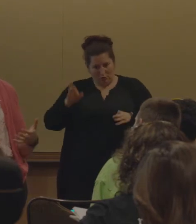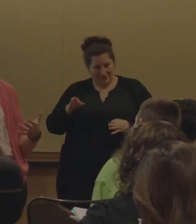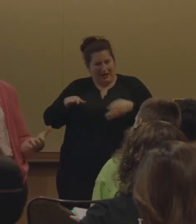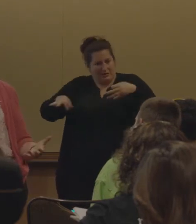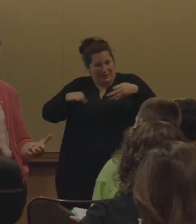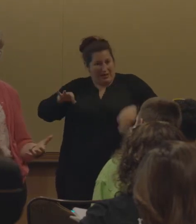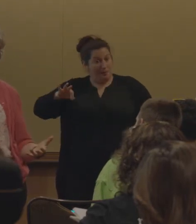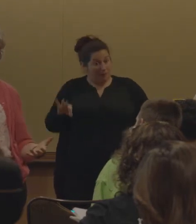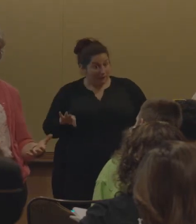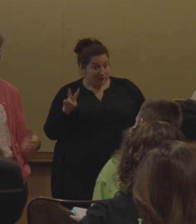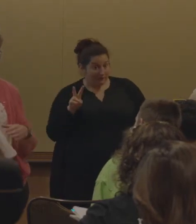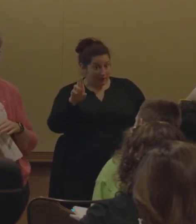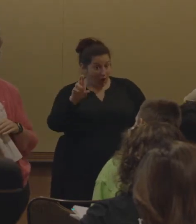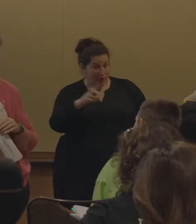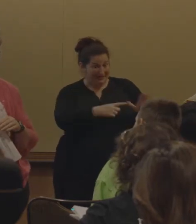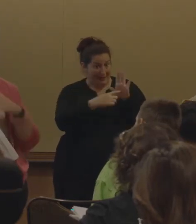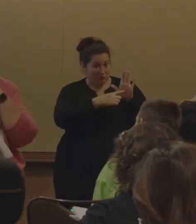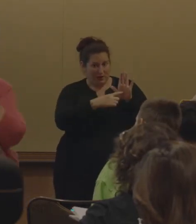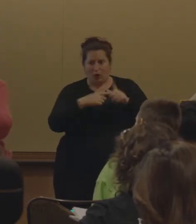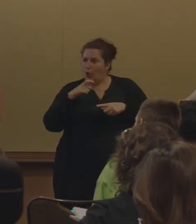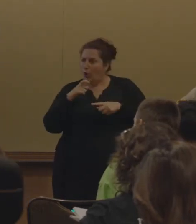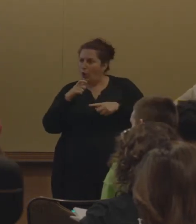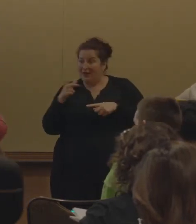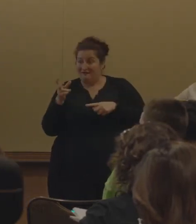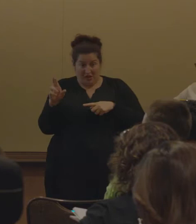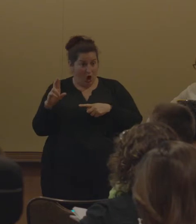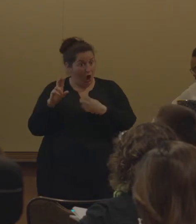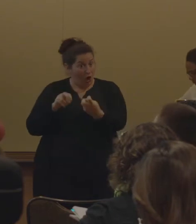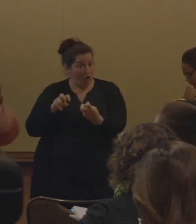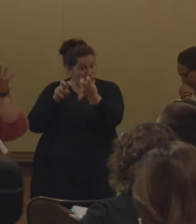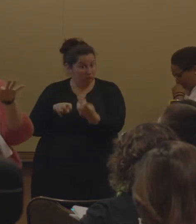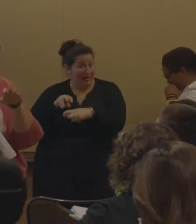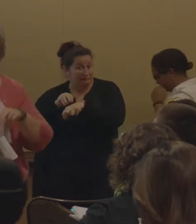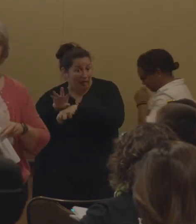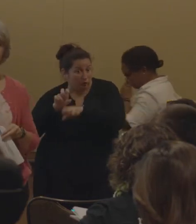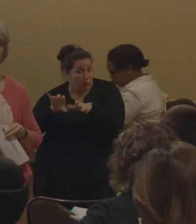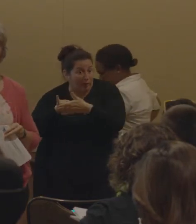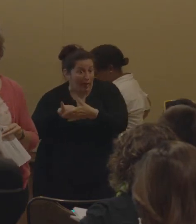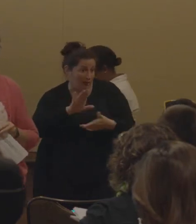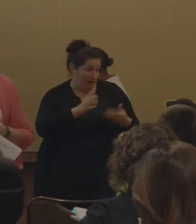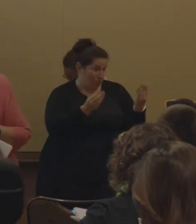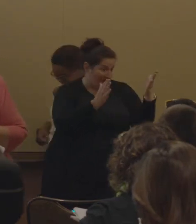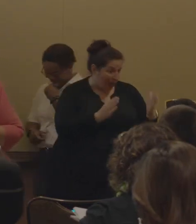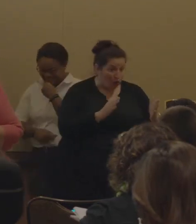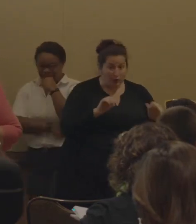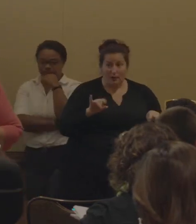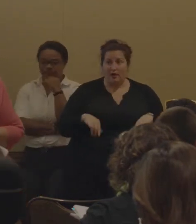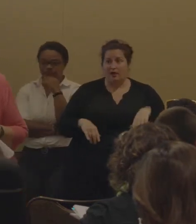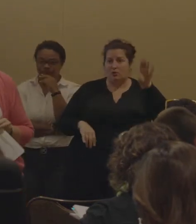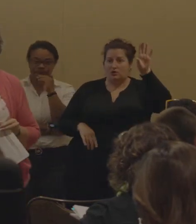benefits, demonstrating. Who does? VR counselors can do that, the Okay. provider person can do that, Okay.